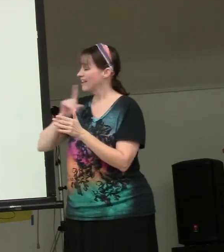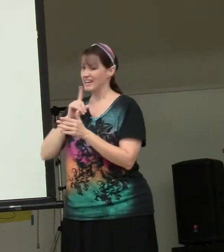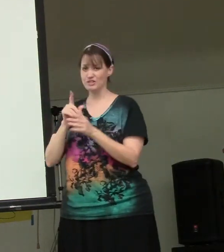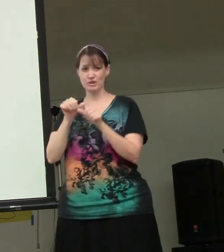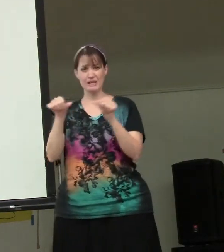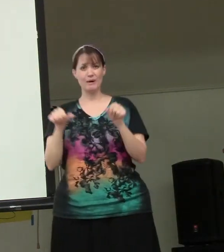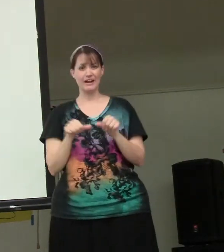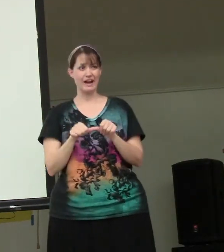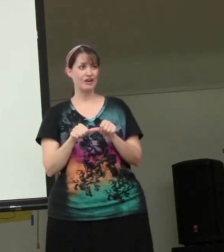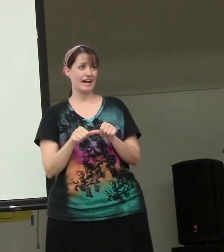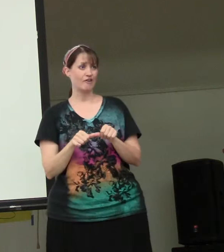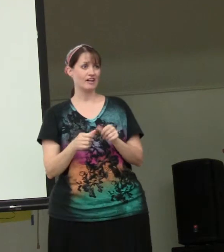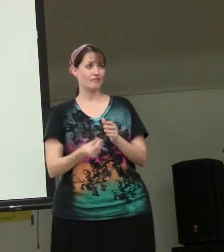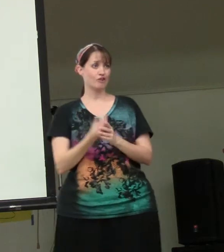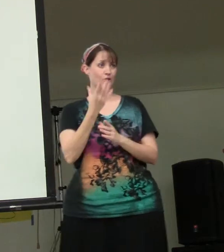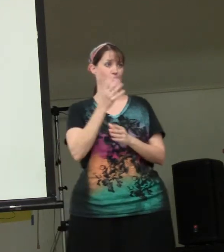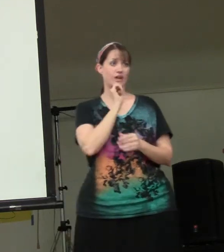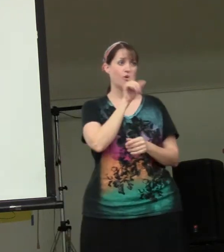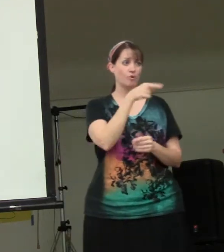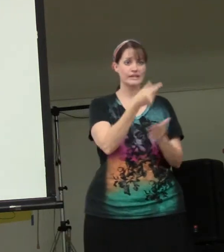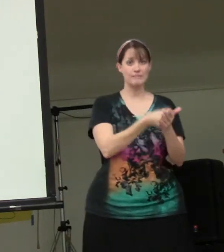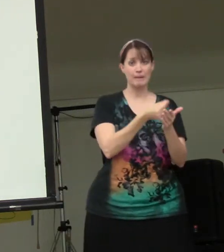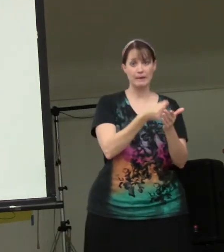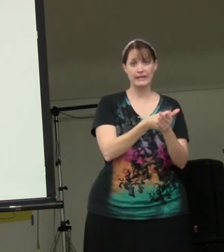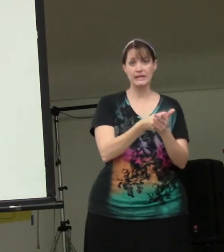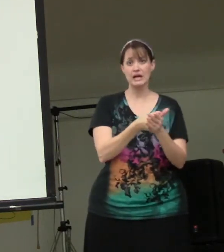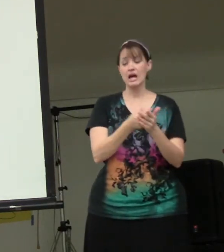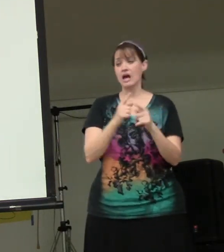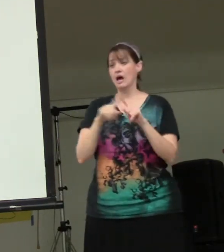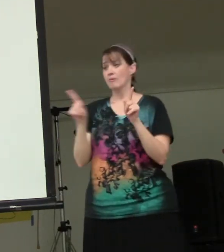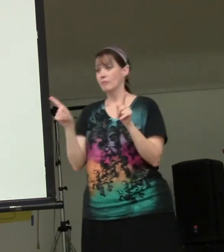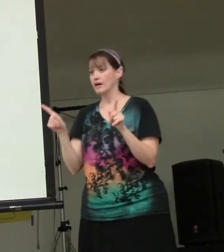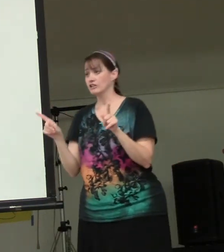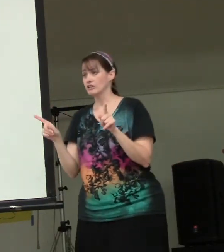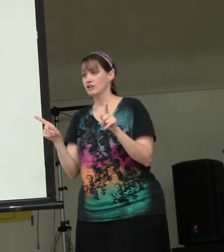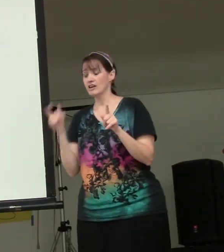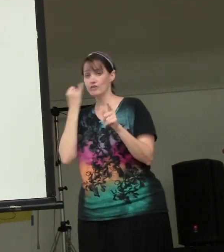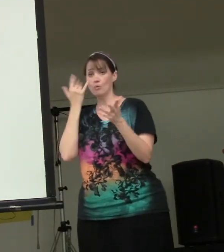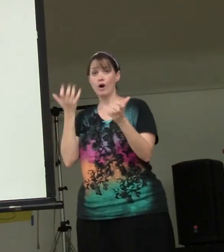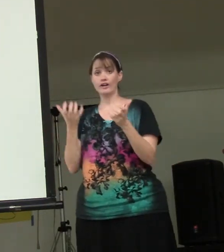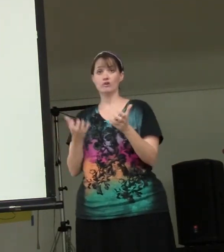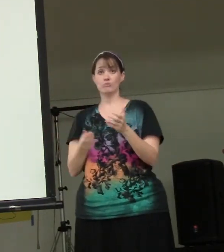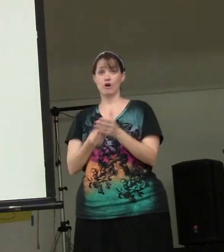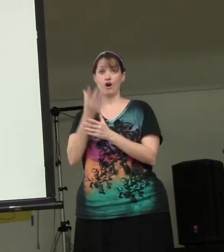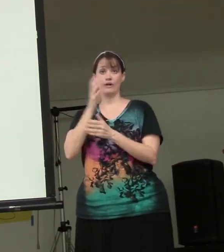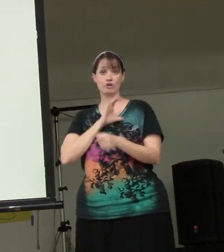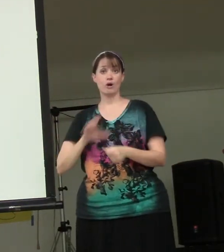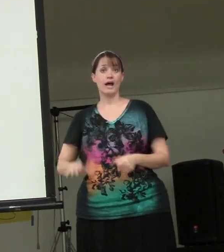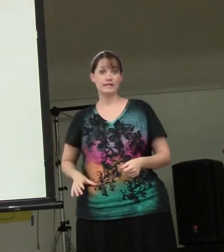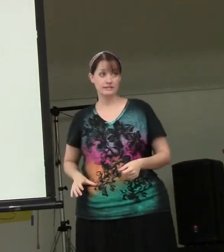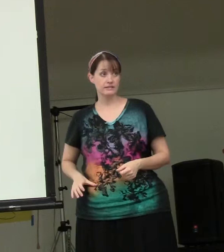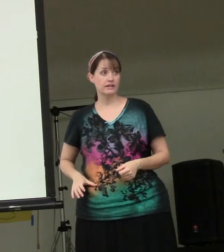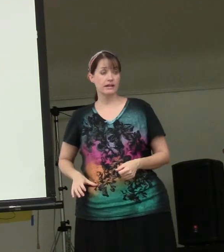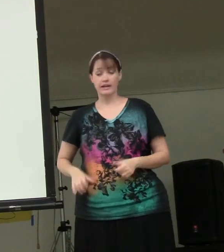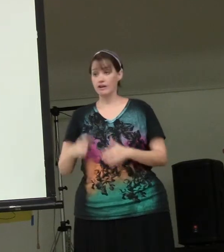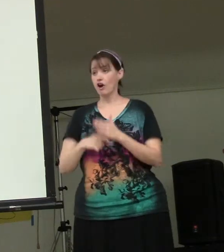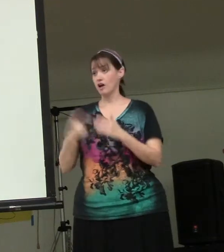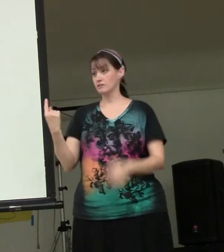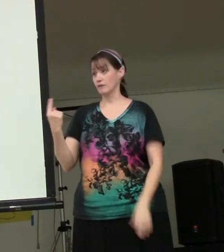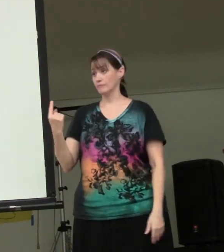it's really about every area of our growth, not only about money. But if we want to grow in Christ, it costs something.